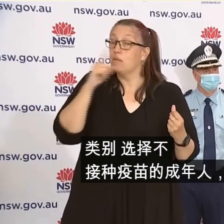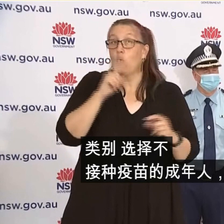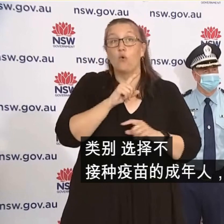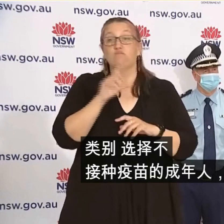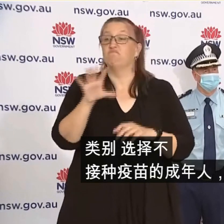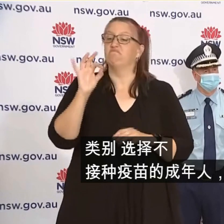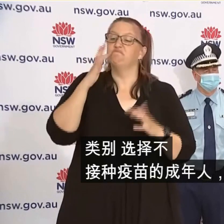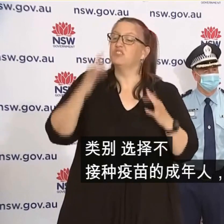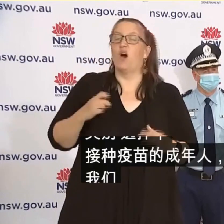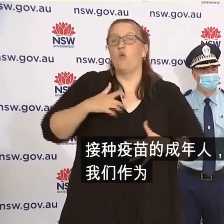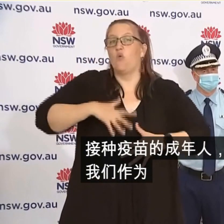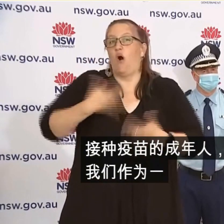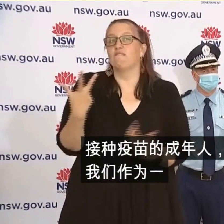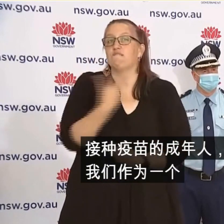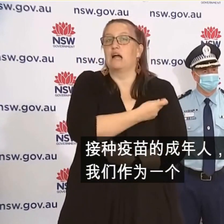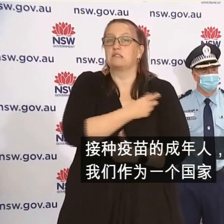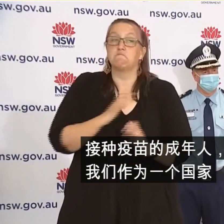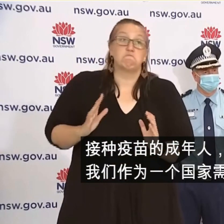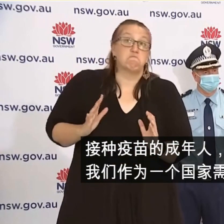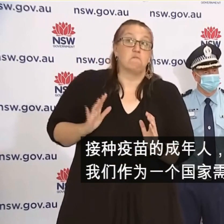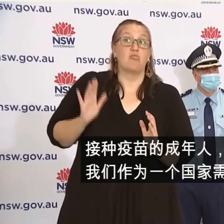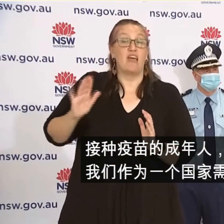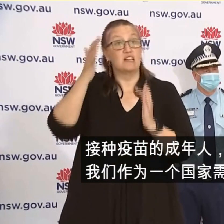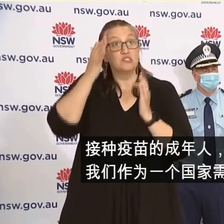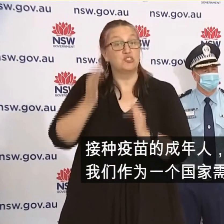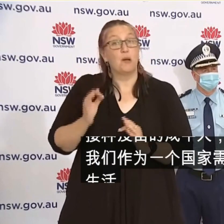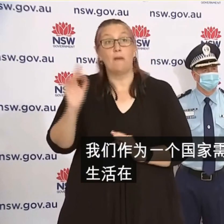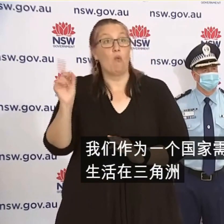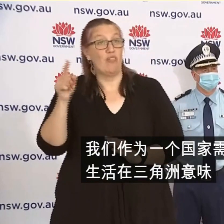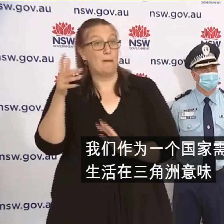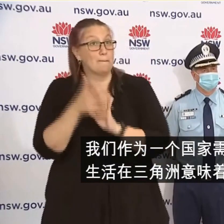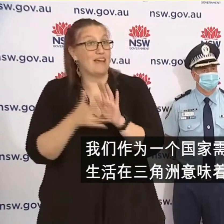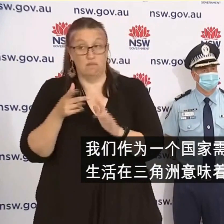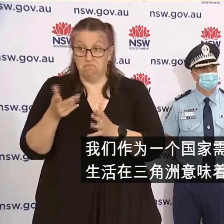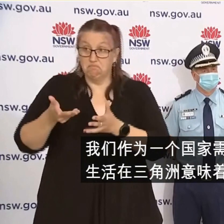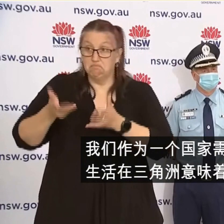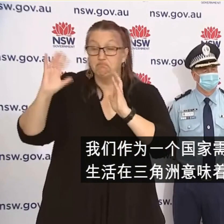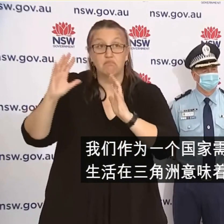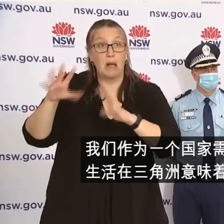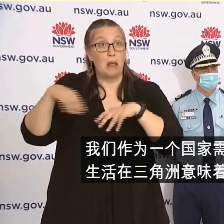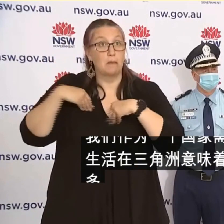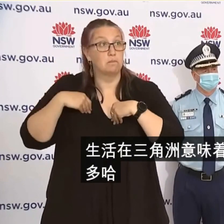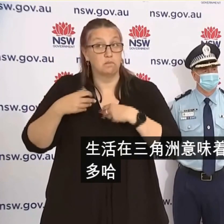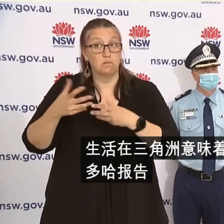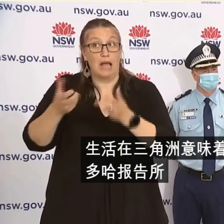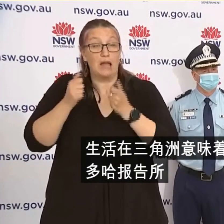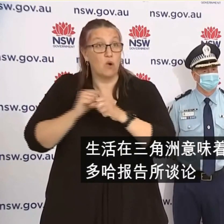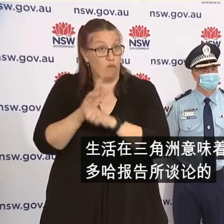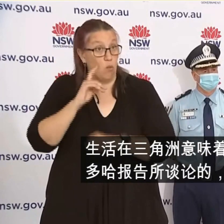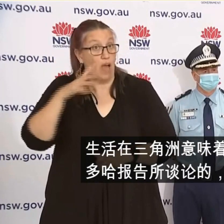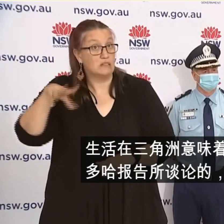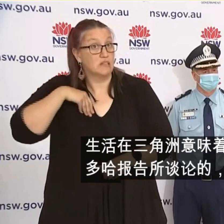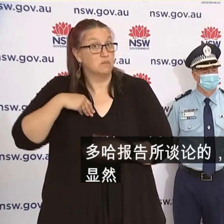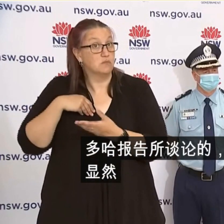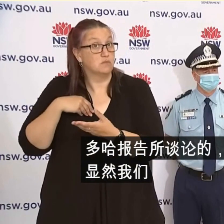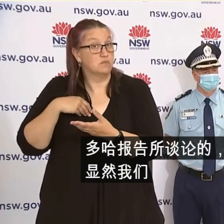vaccinated, and they're the conversations we need to have as a nation about what living with Delta means, and that's what the Doherty report